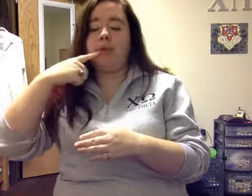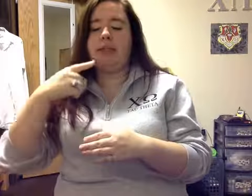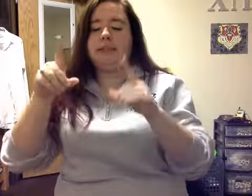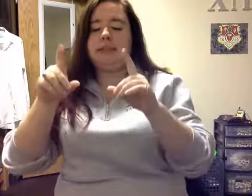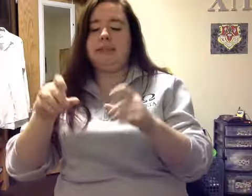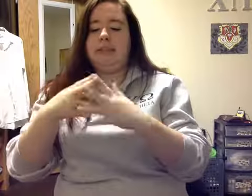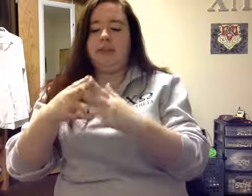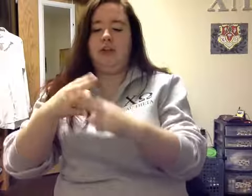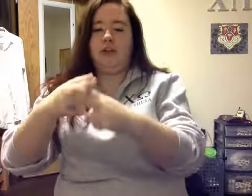for